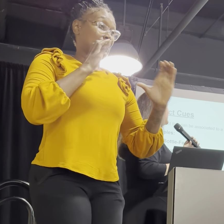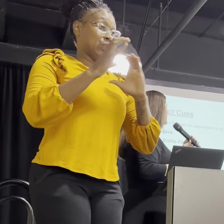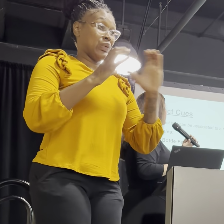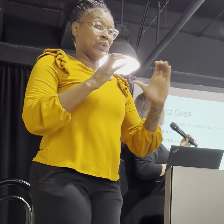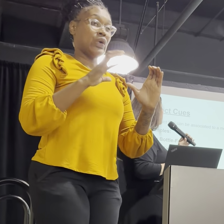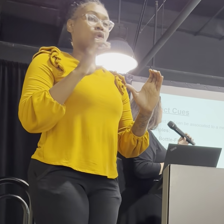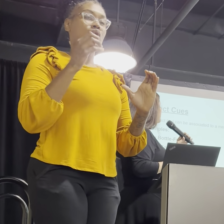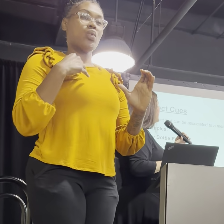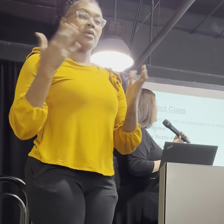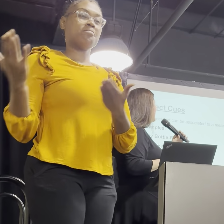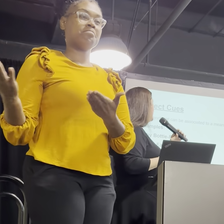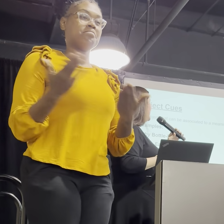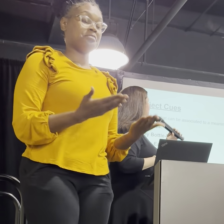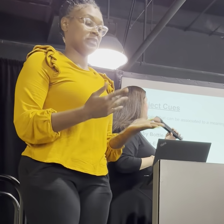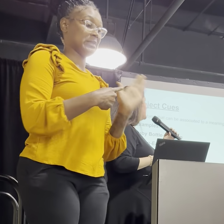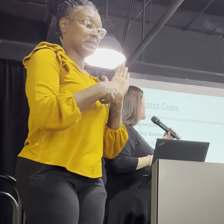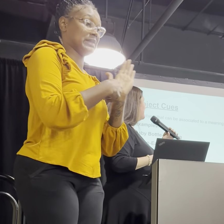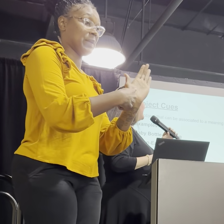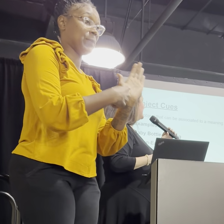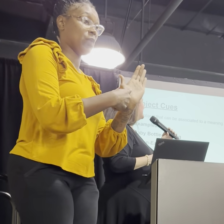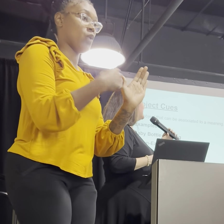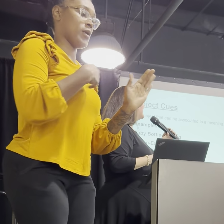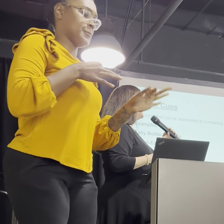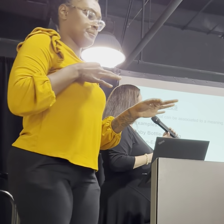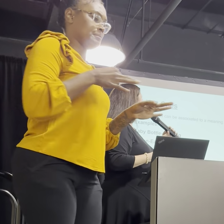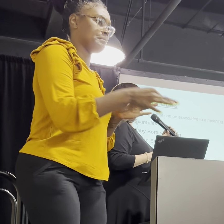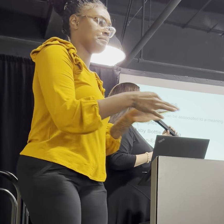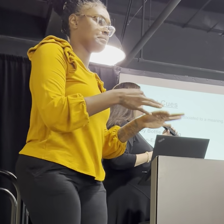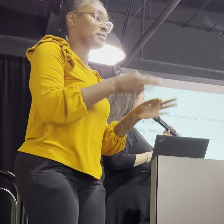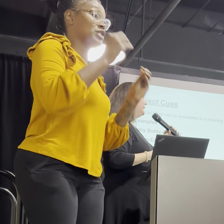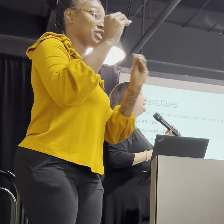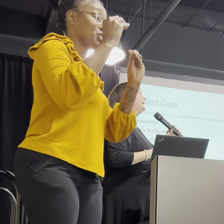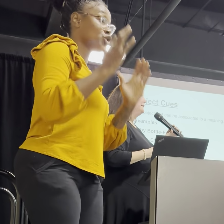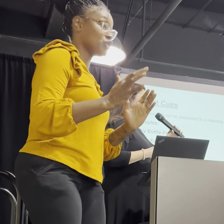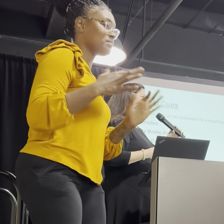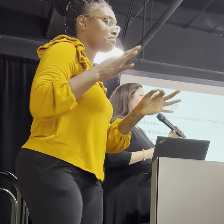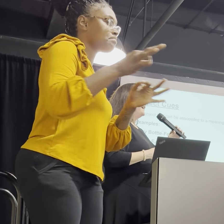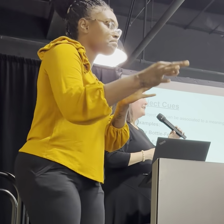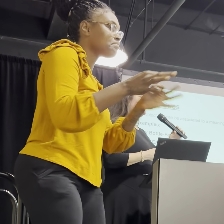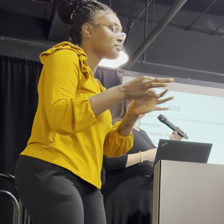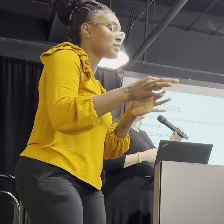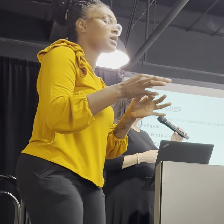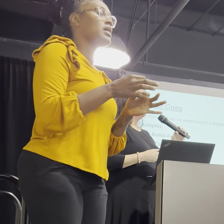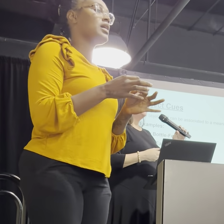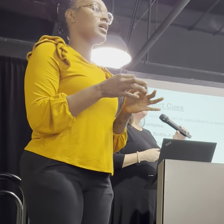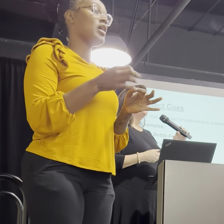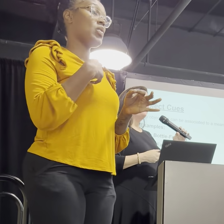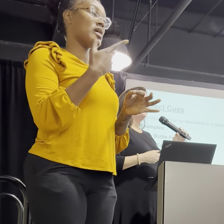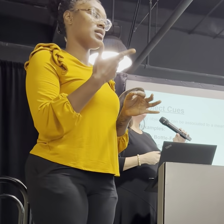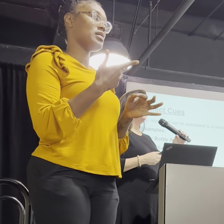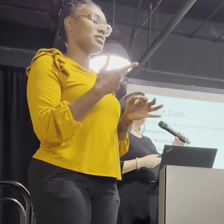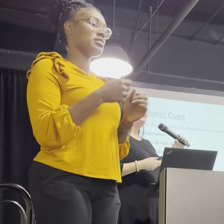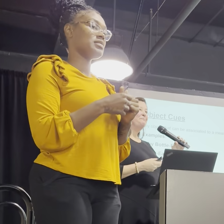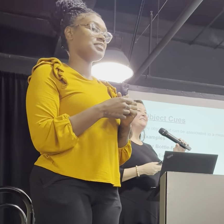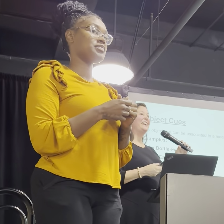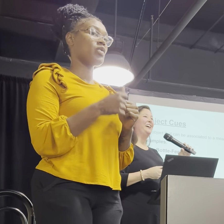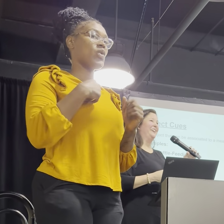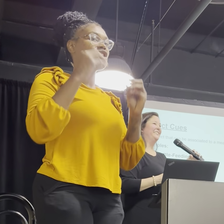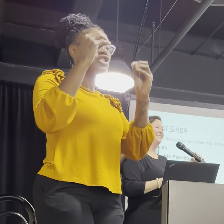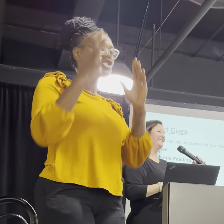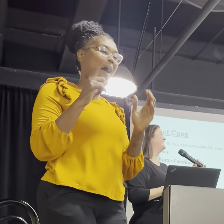STACS symbols and we were explaining it to the teachers, and the next step is for the teachers to follow through.